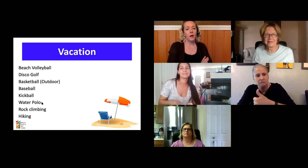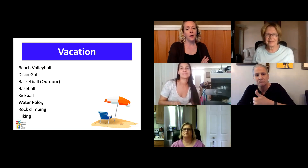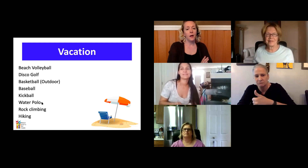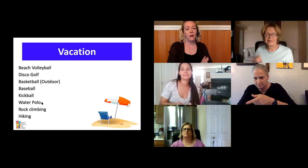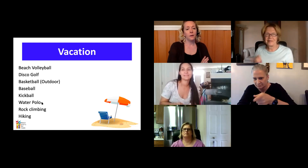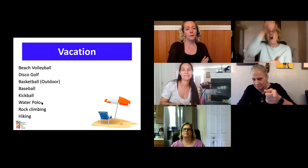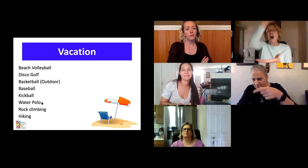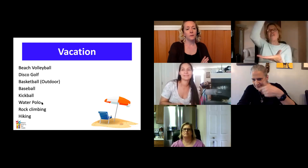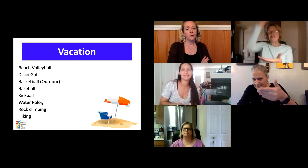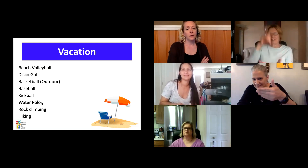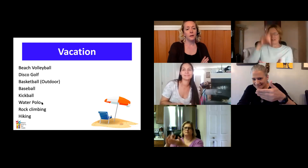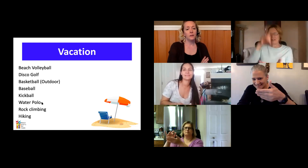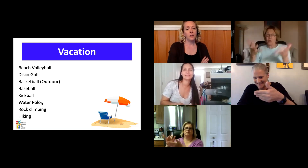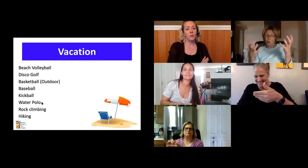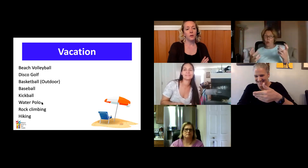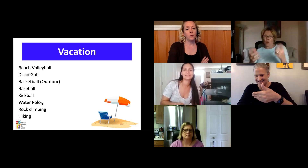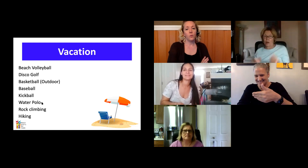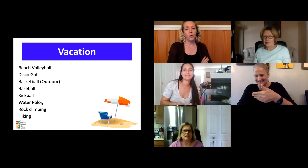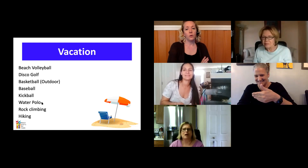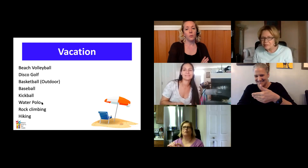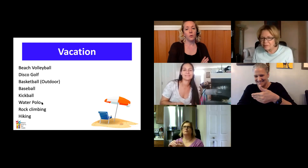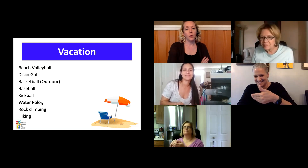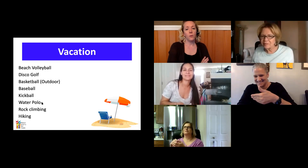Okay. Deborah. Water polo.